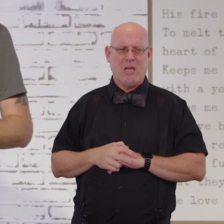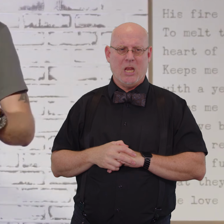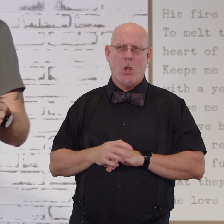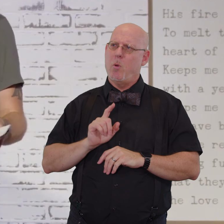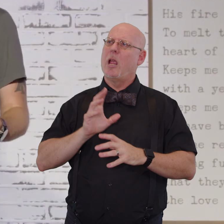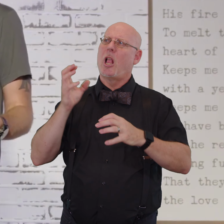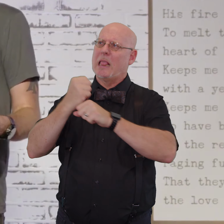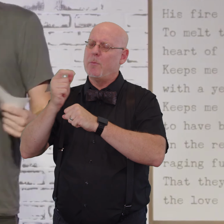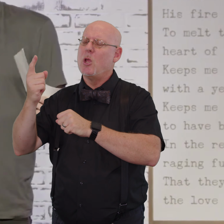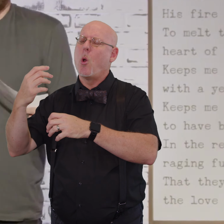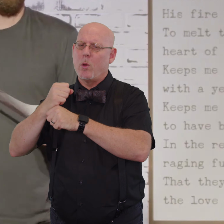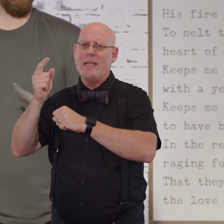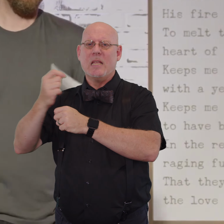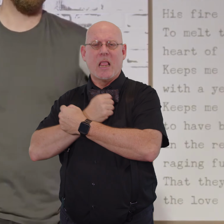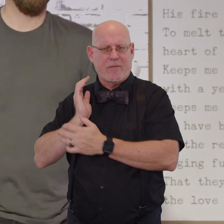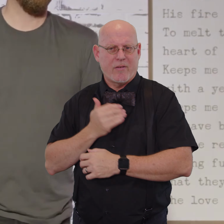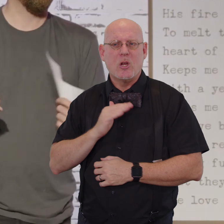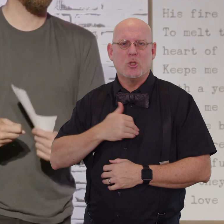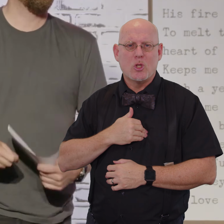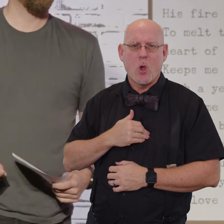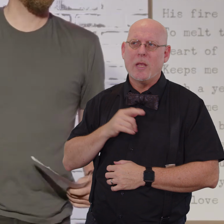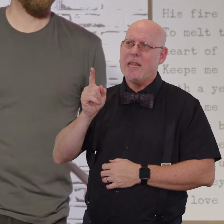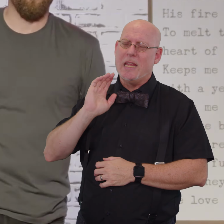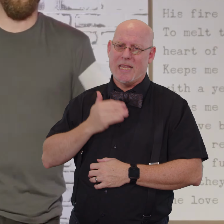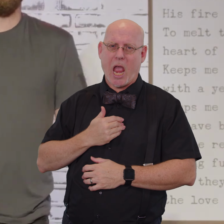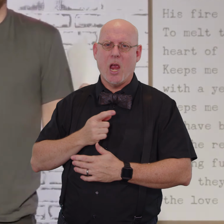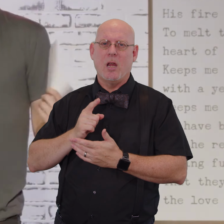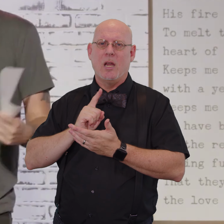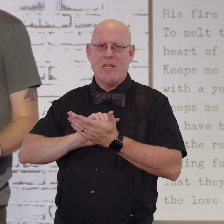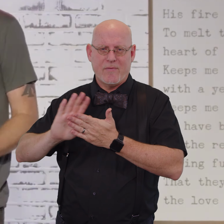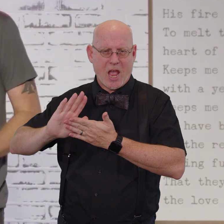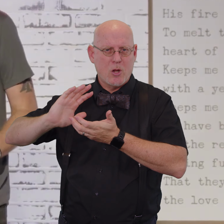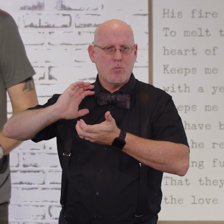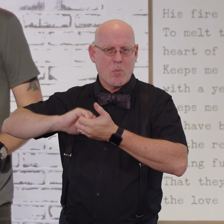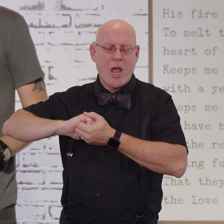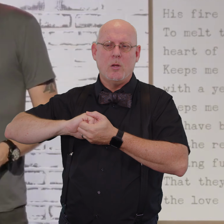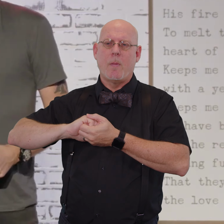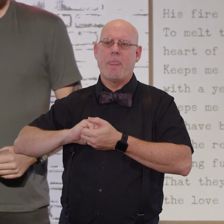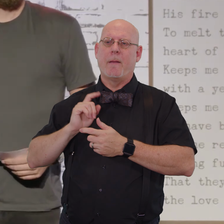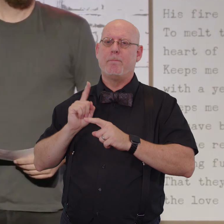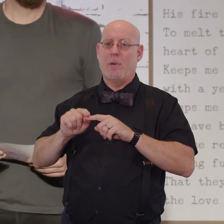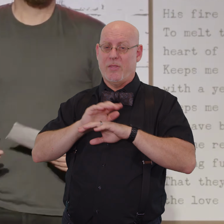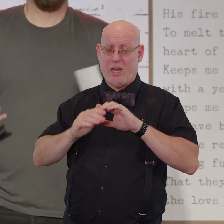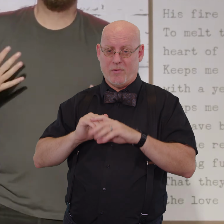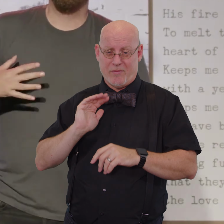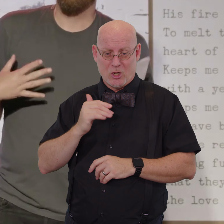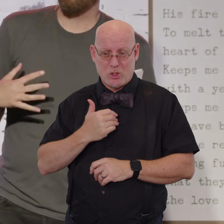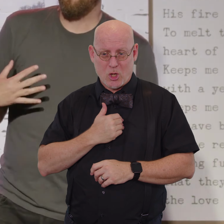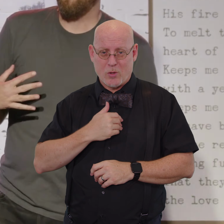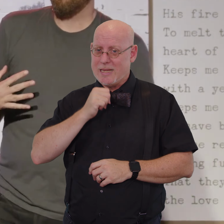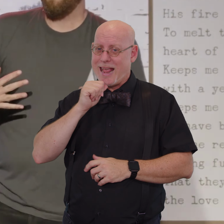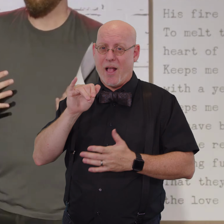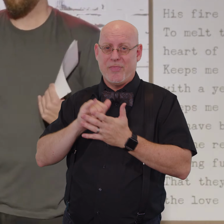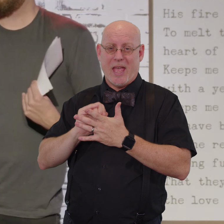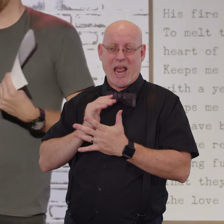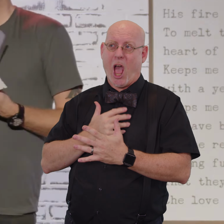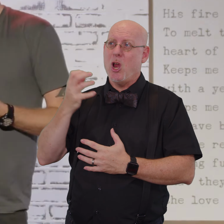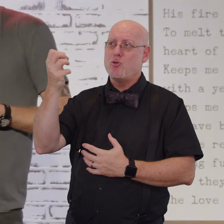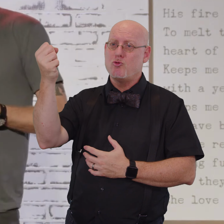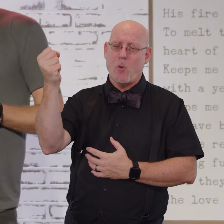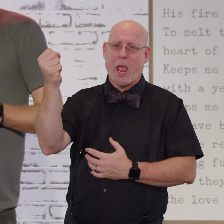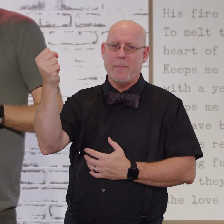yeah we cling to him we take hold of him he is the lover of our souls he is our divine bridegroom but the comfort of our souls is